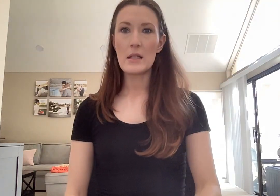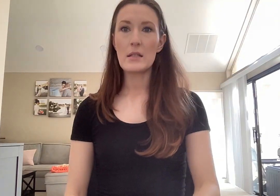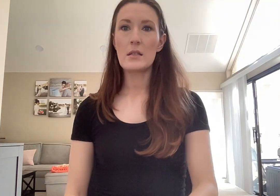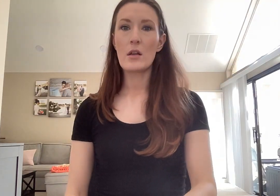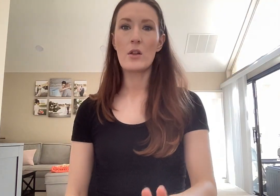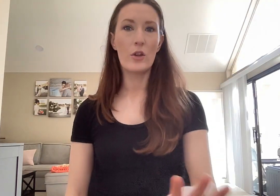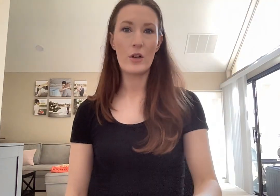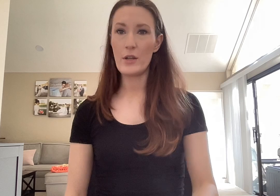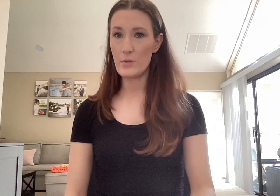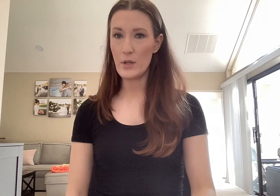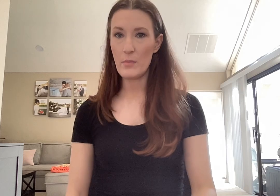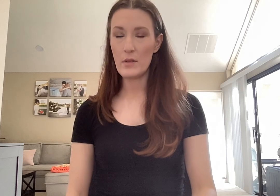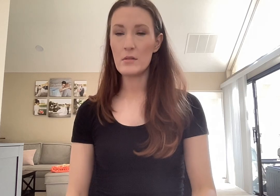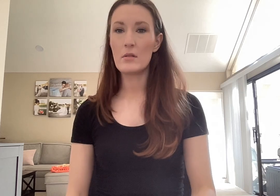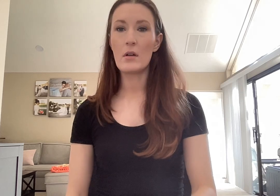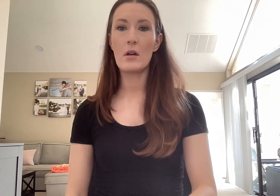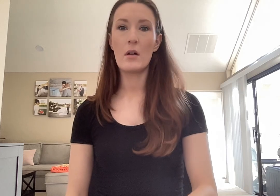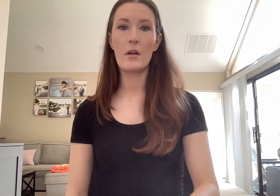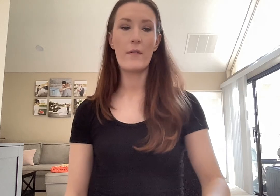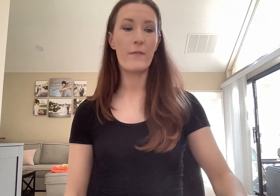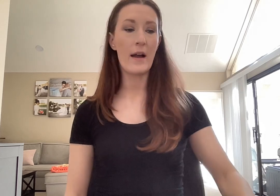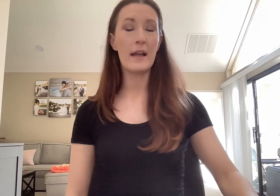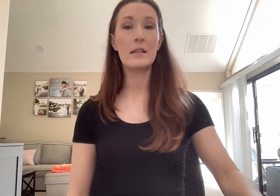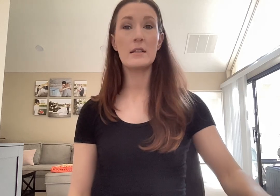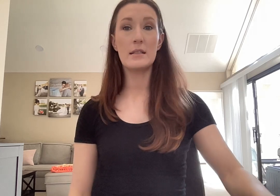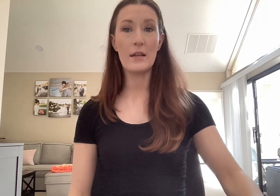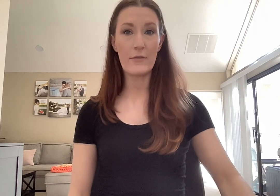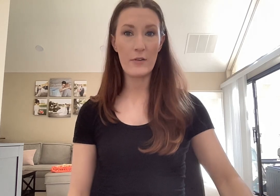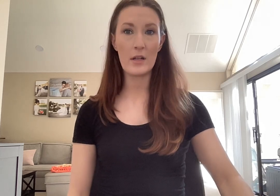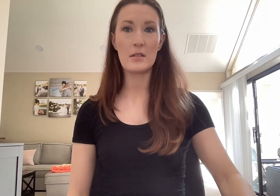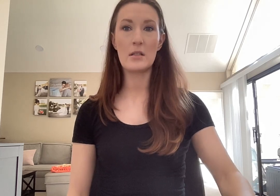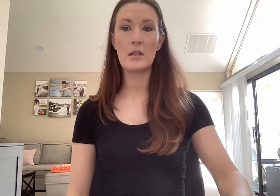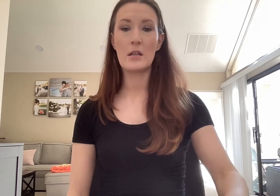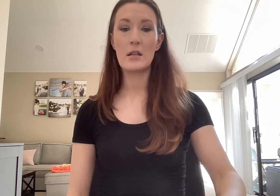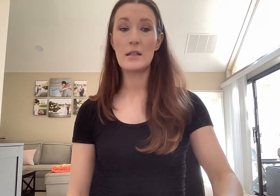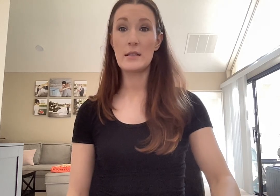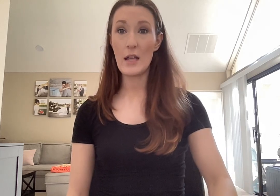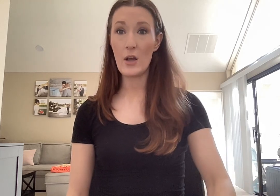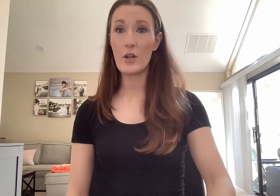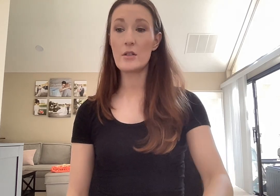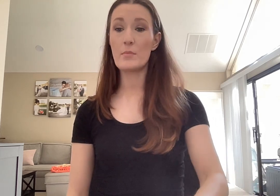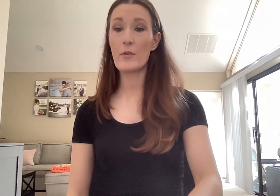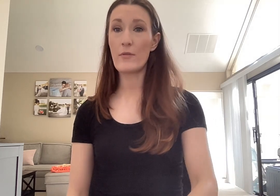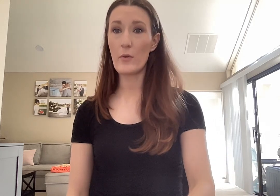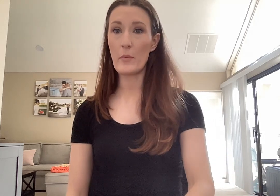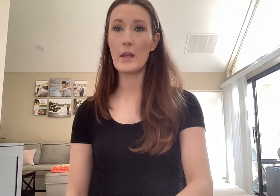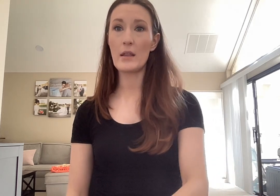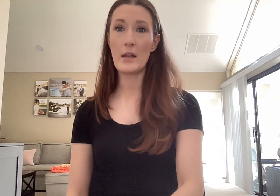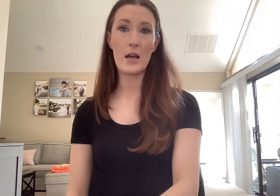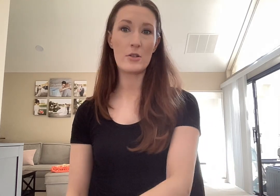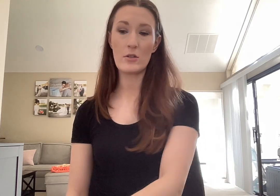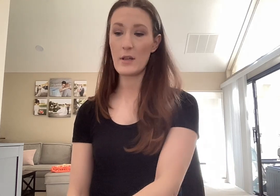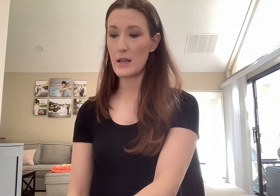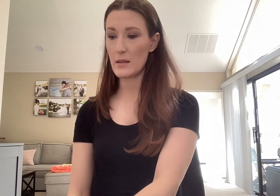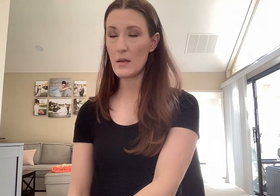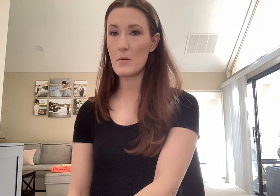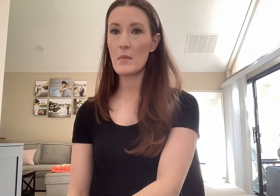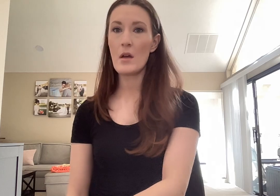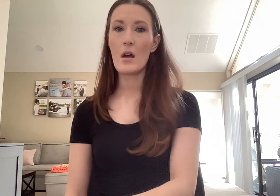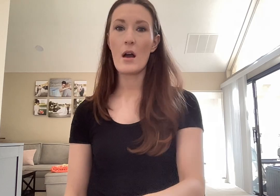Practice, look on YouTube, find different singers performing the national anthem,